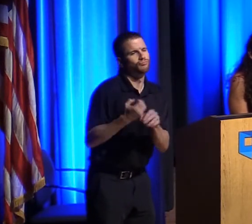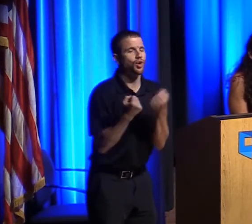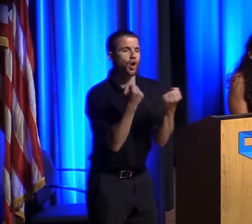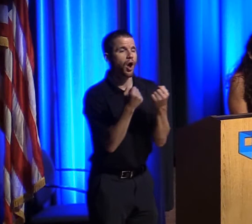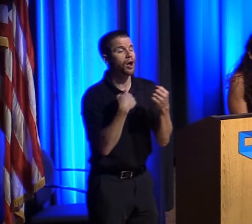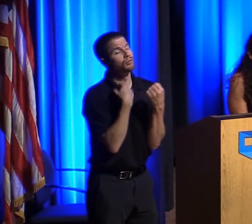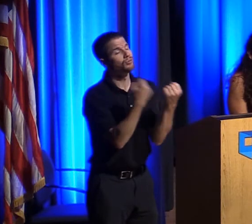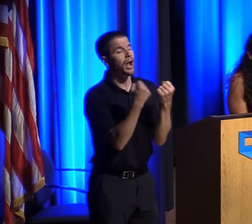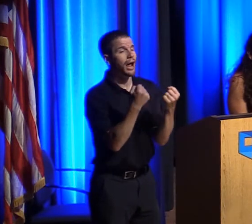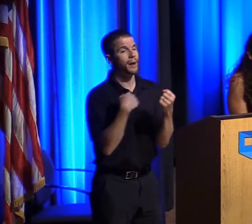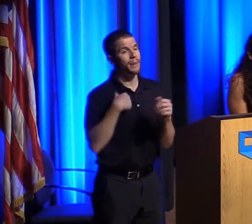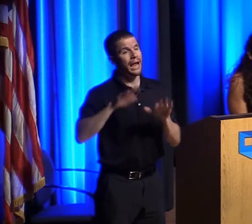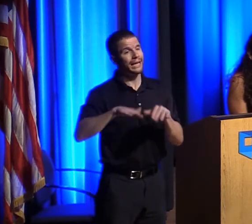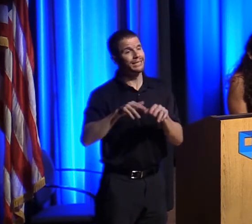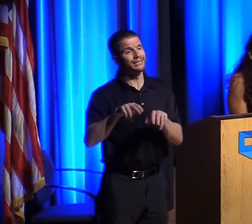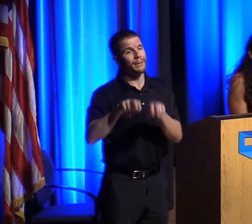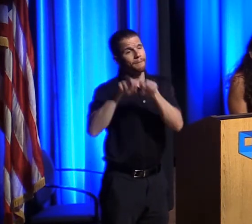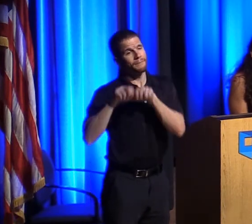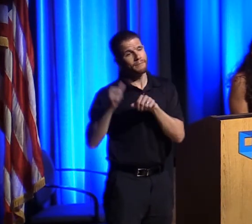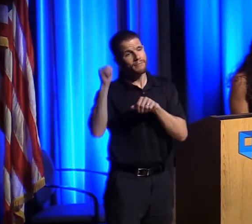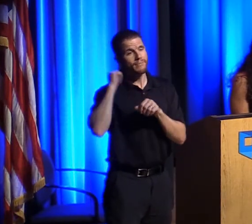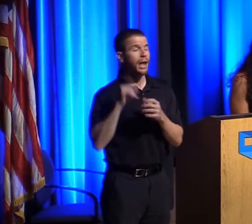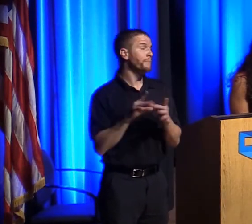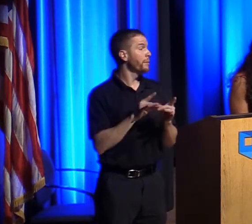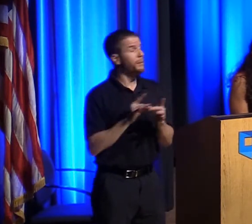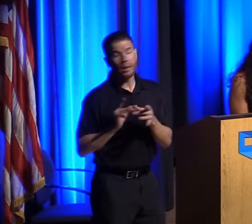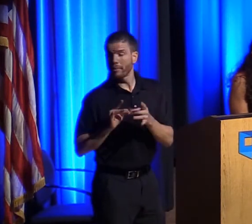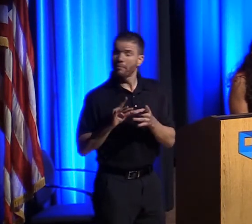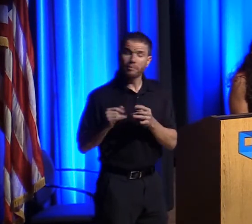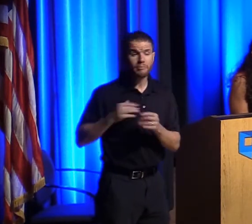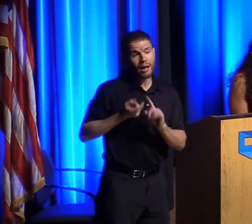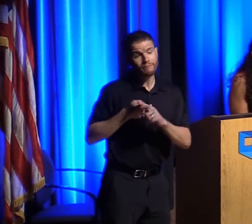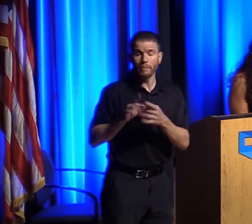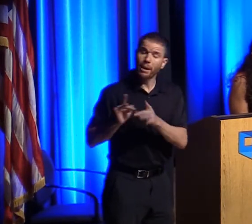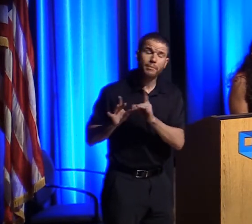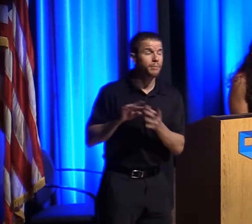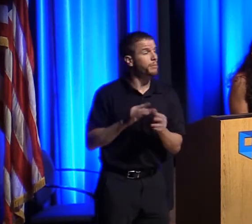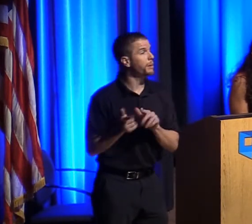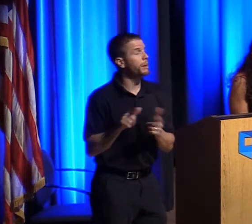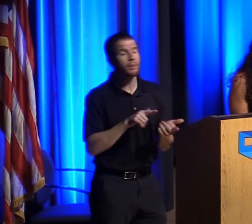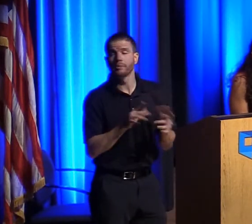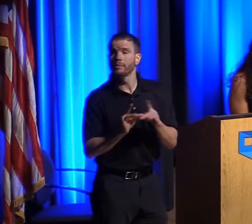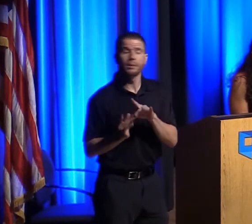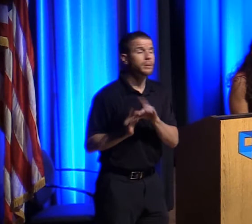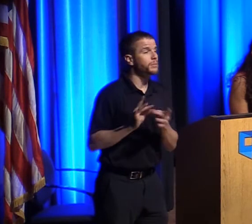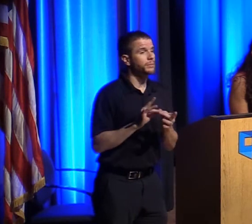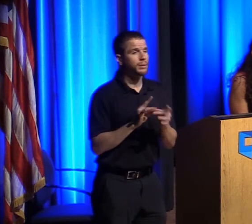and, and I like her, and blah, blah, blah, and they're just talking about, and there's this